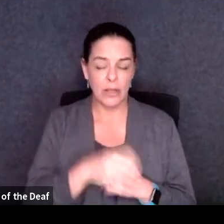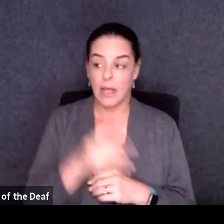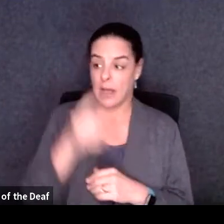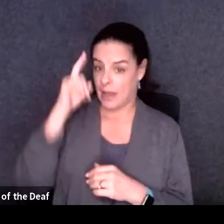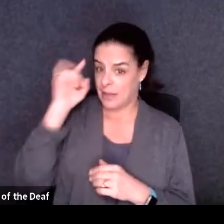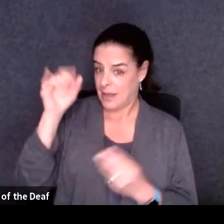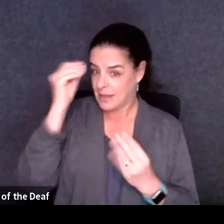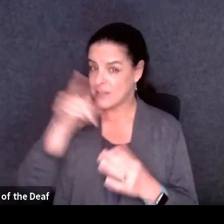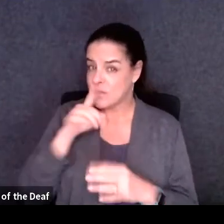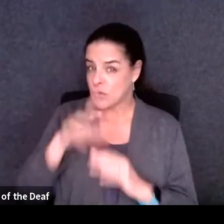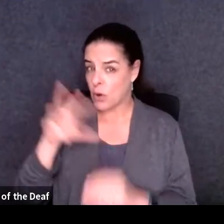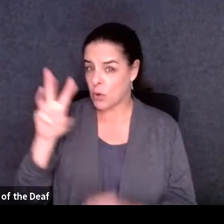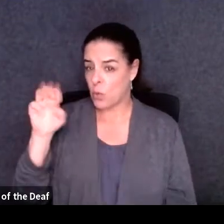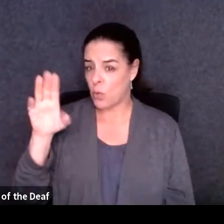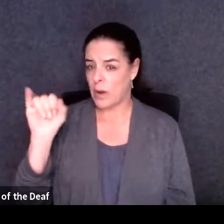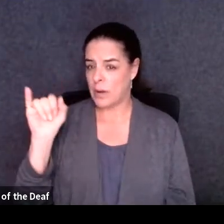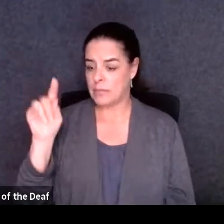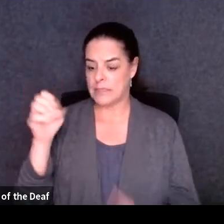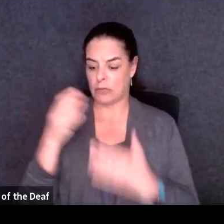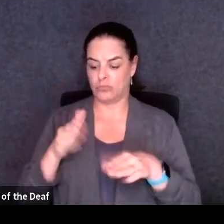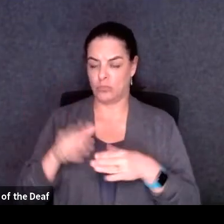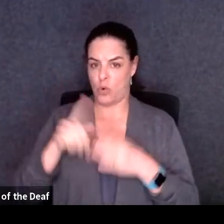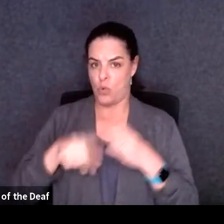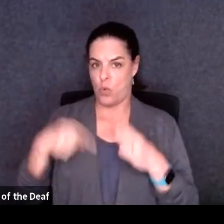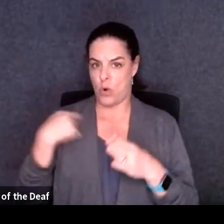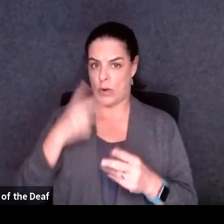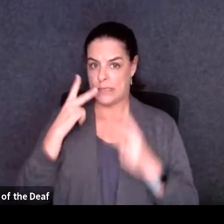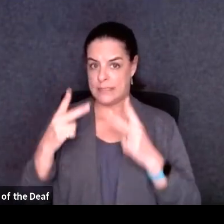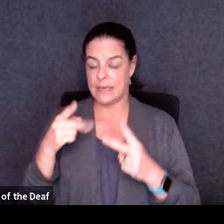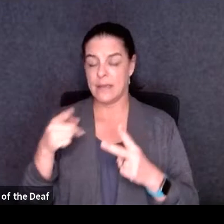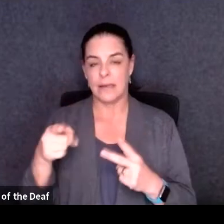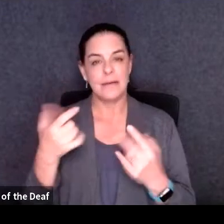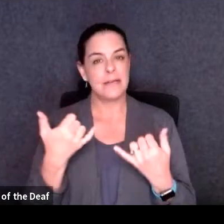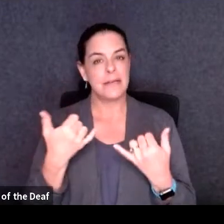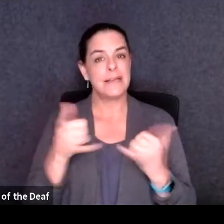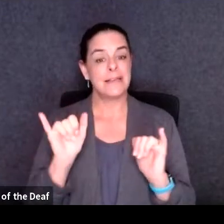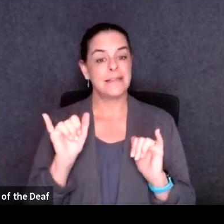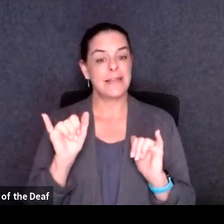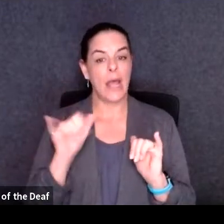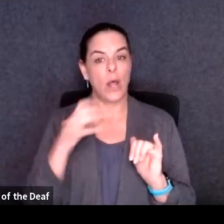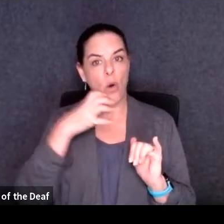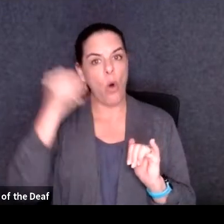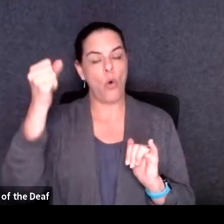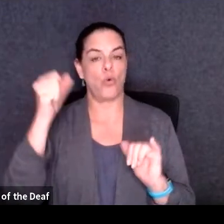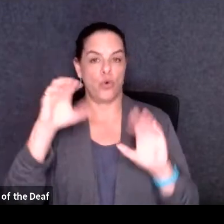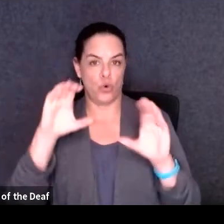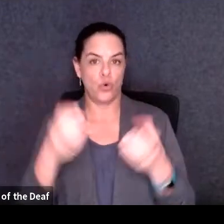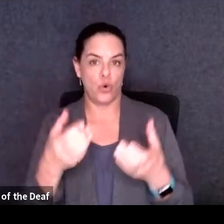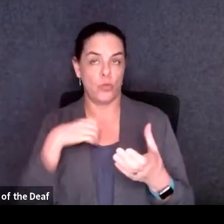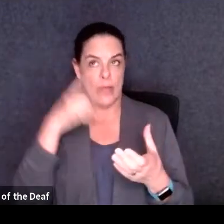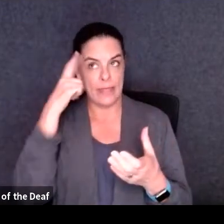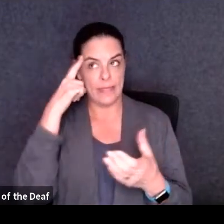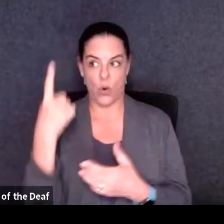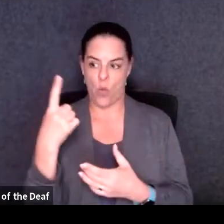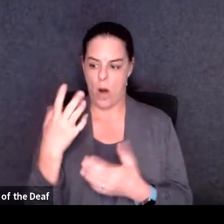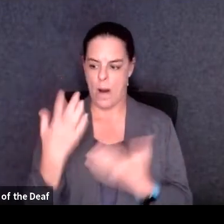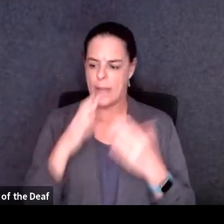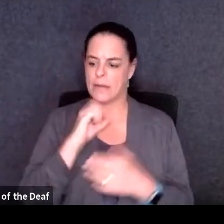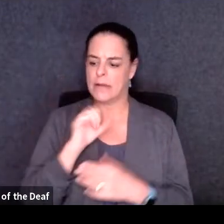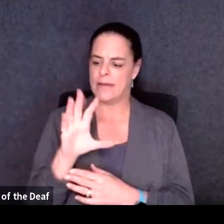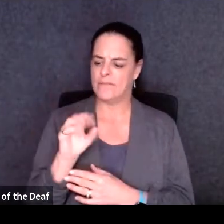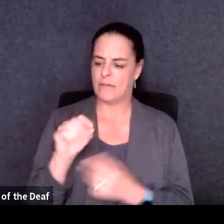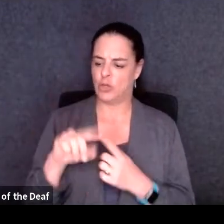of it's on the website of the breakdown of what we're seeing. It does continue to be in the older demographic. I think one of our deaths was in the 50 to